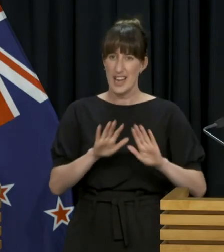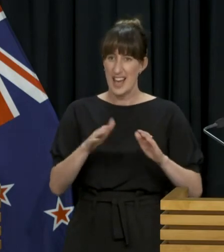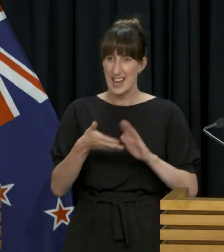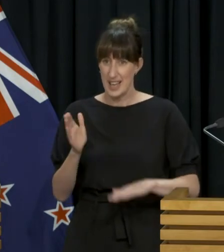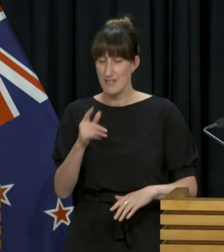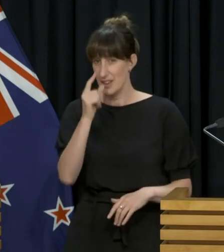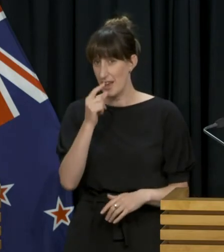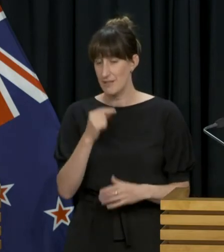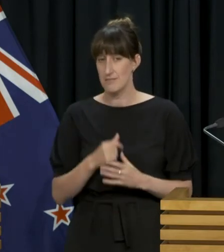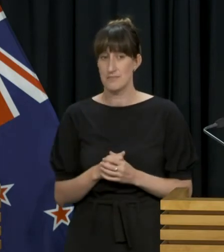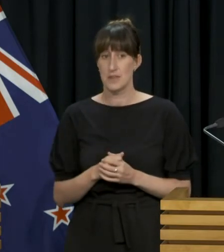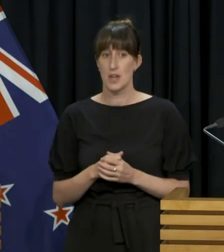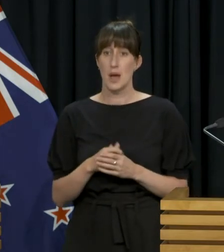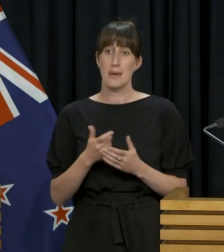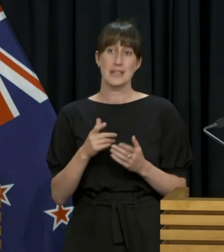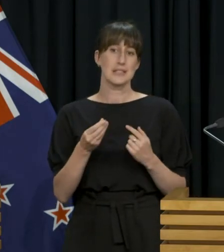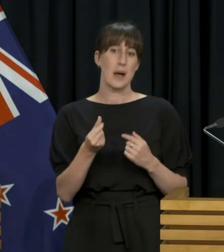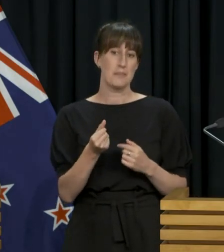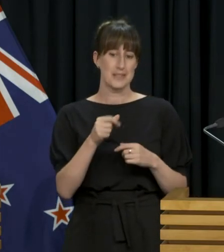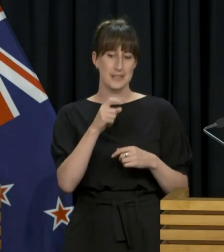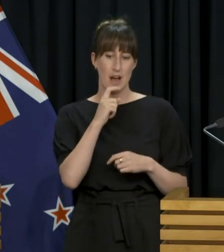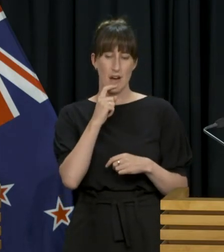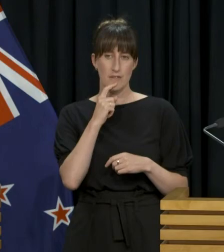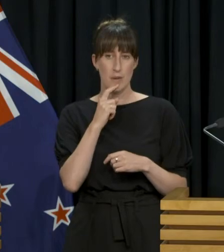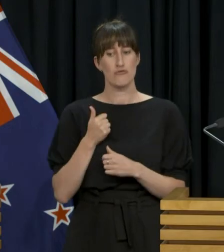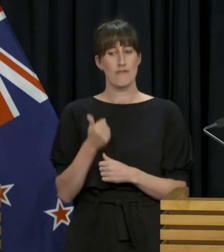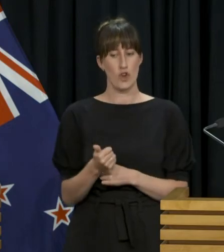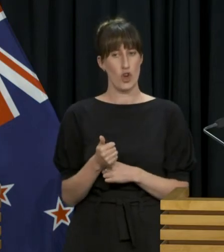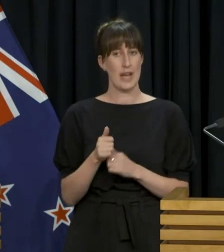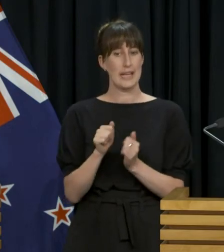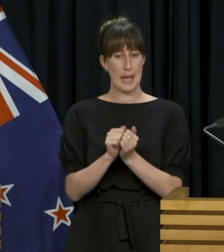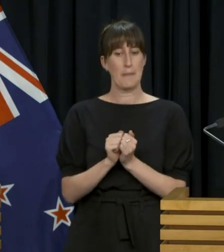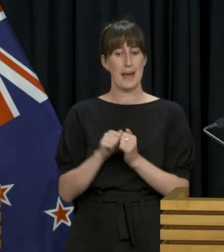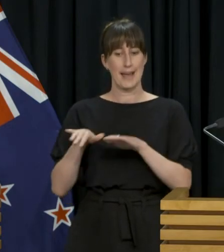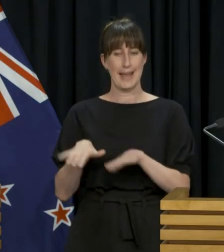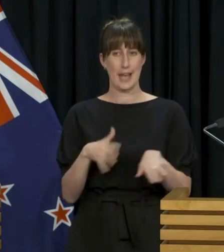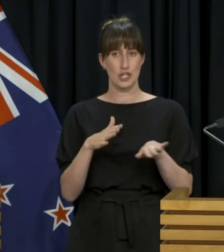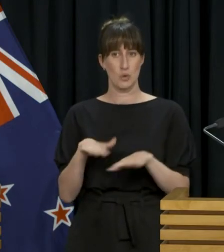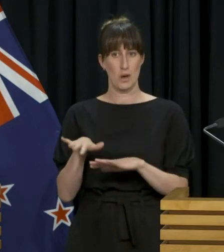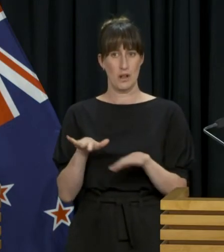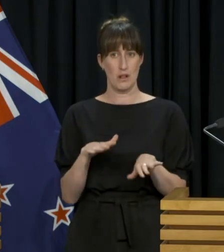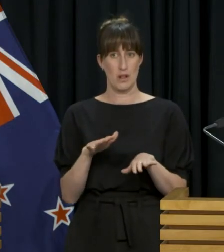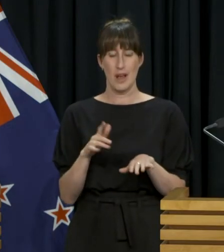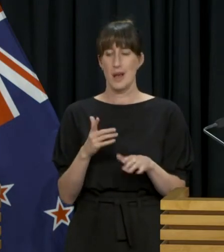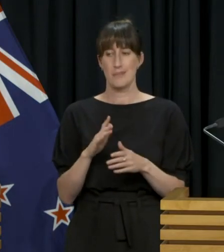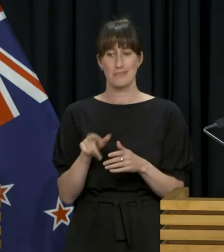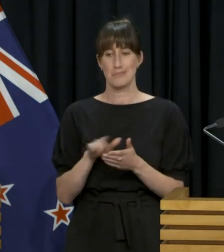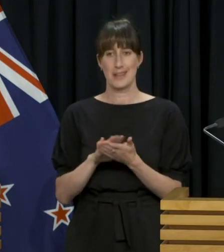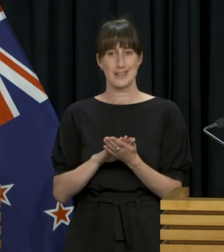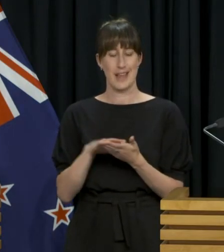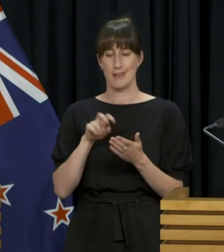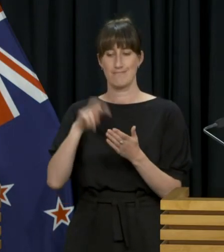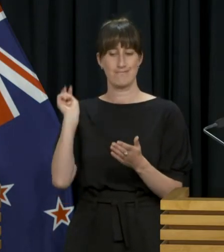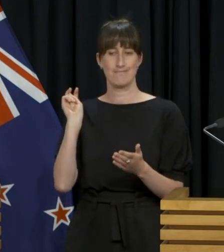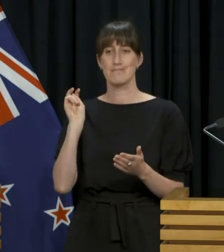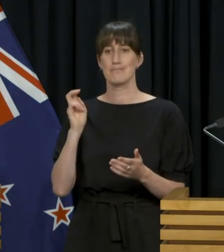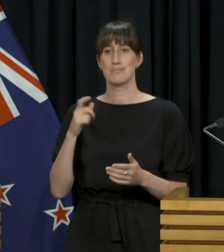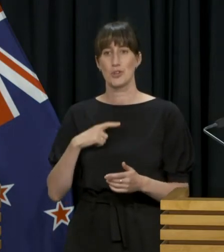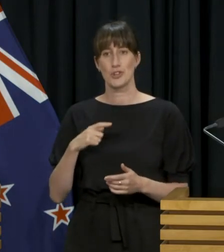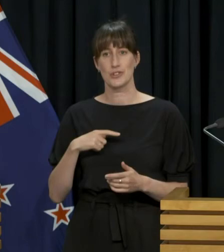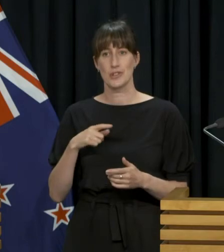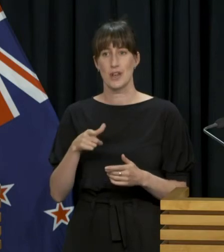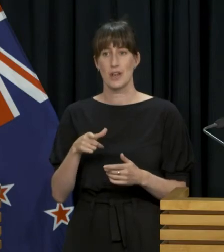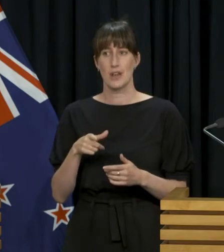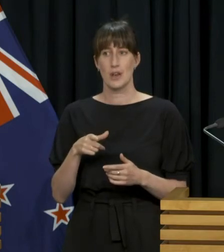were casual workers, who prefer to stay casual workers, exited that workforce because we were getting more regularised